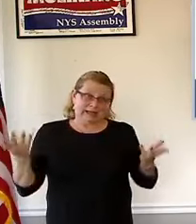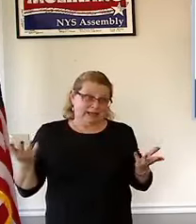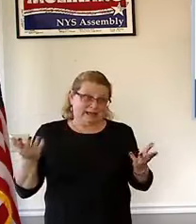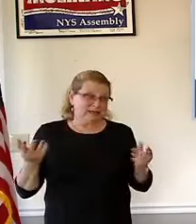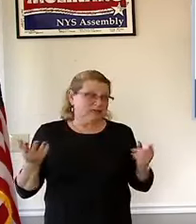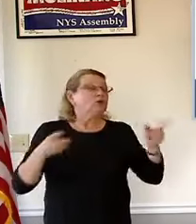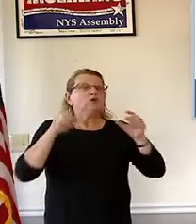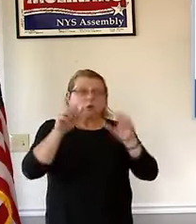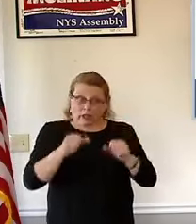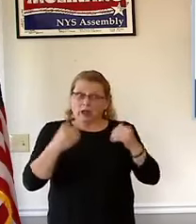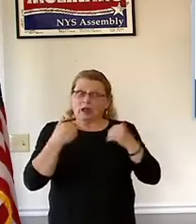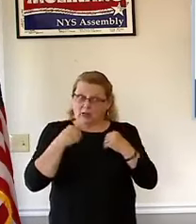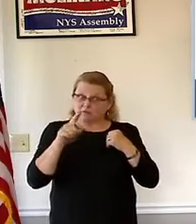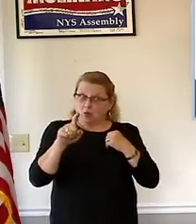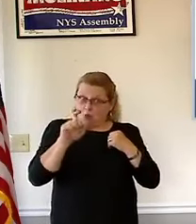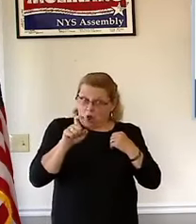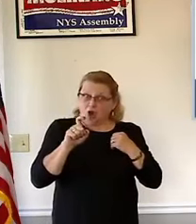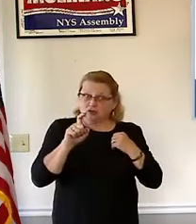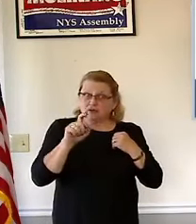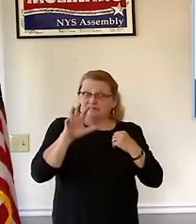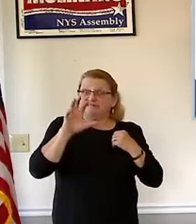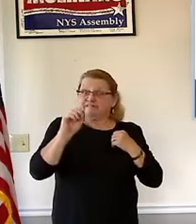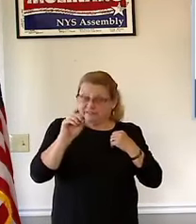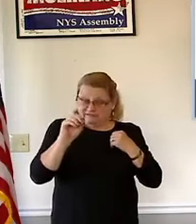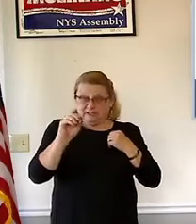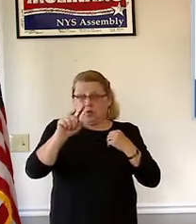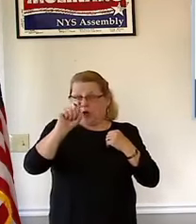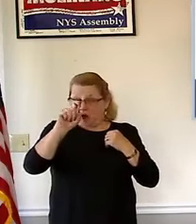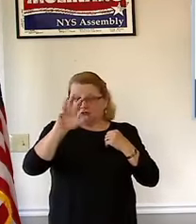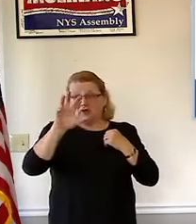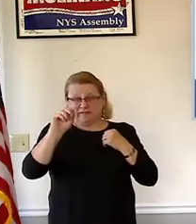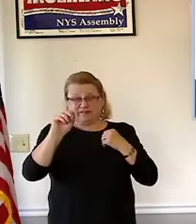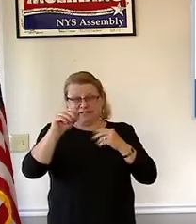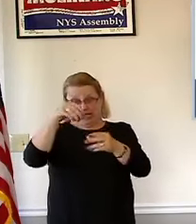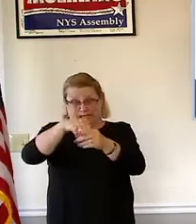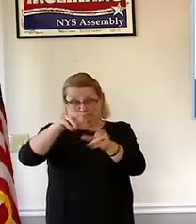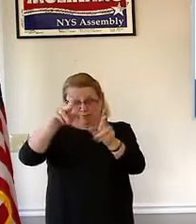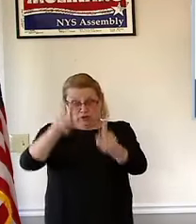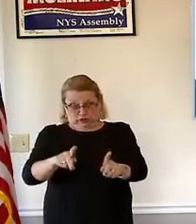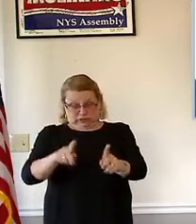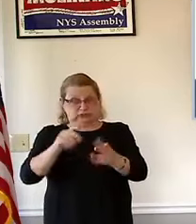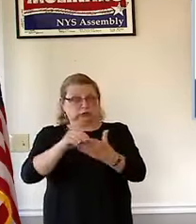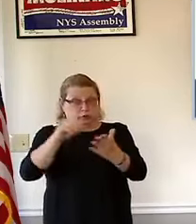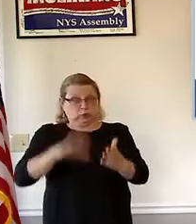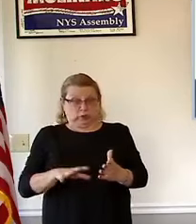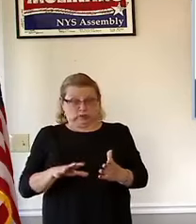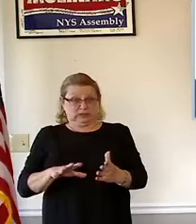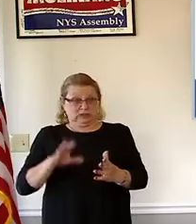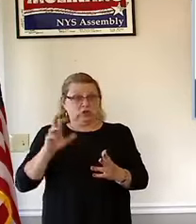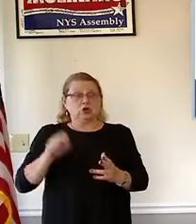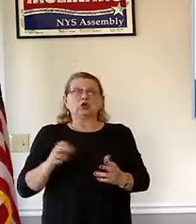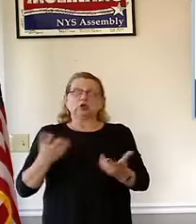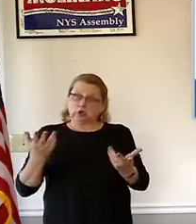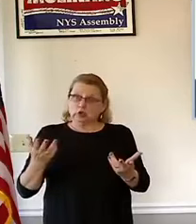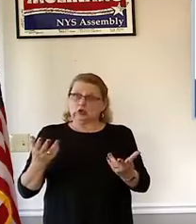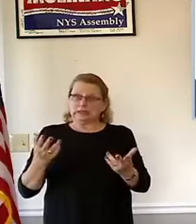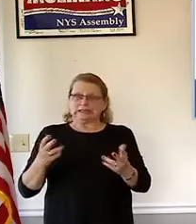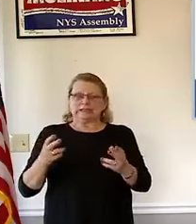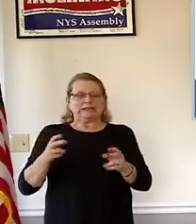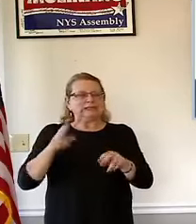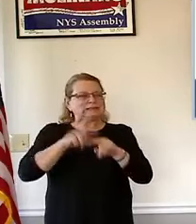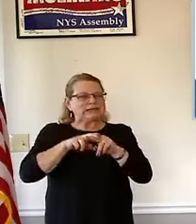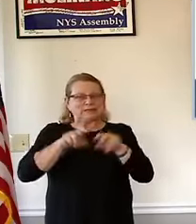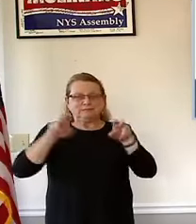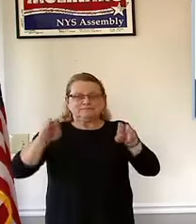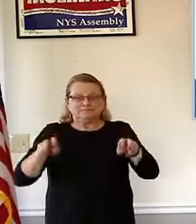have 150 students participating in the in-person capacity, right? They could potentially sit in a seat, socially distanced, cross the